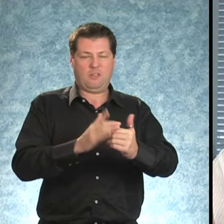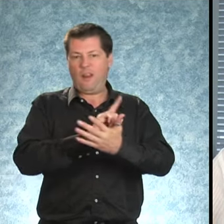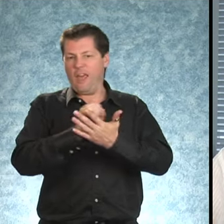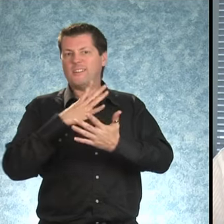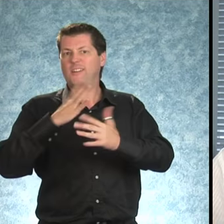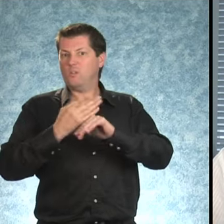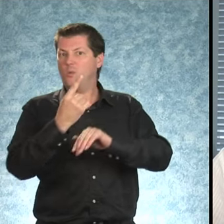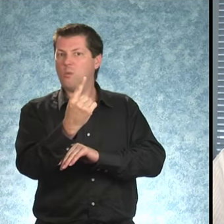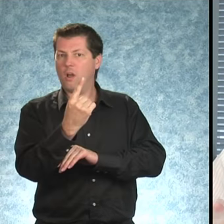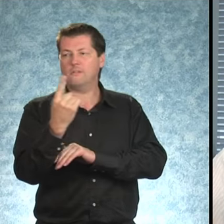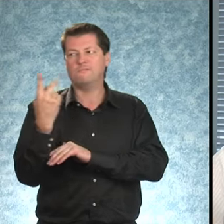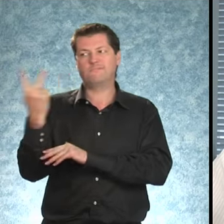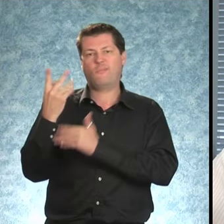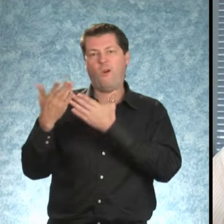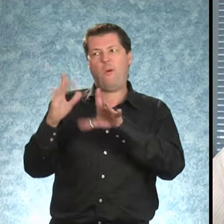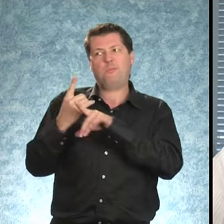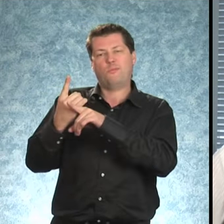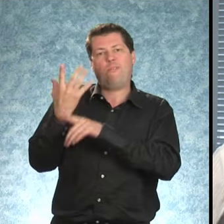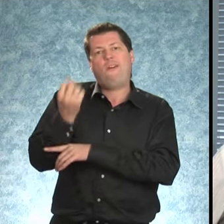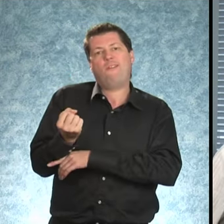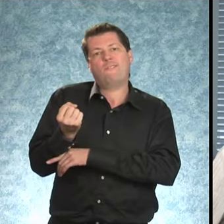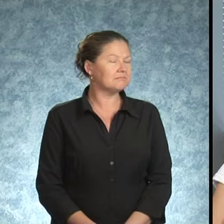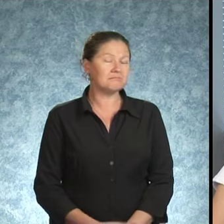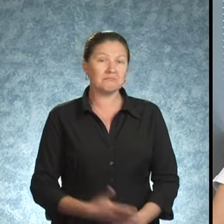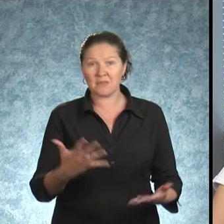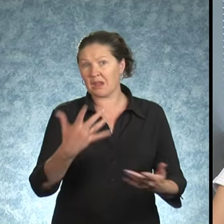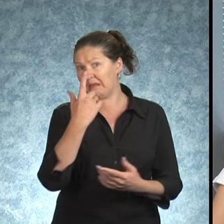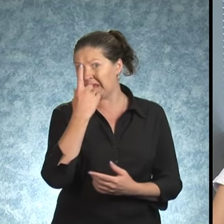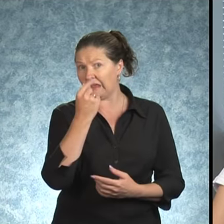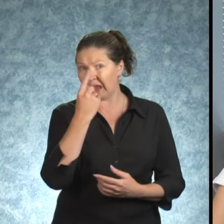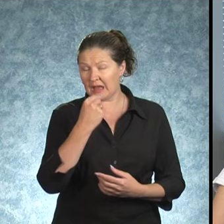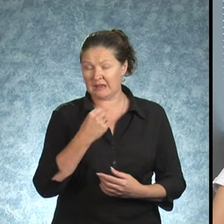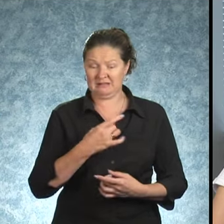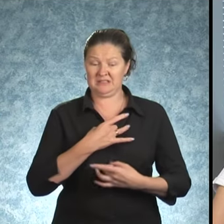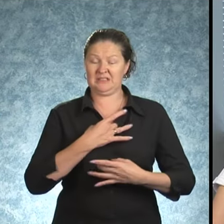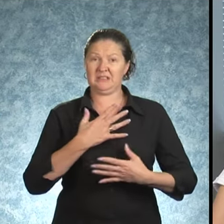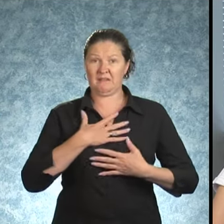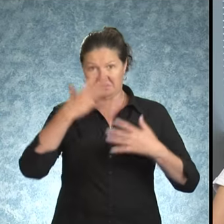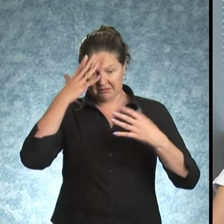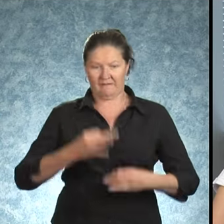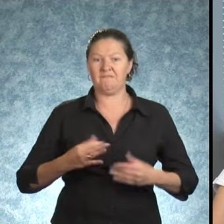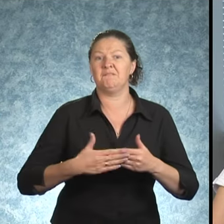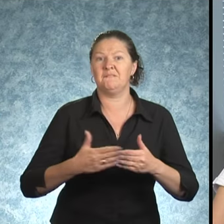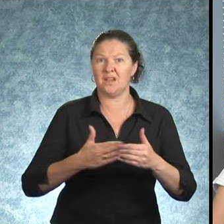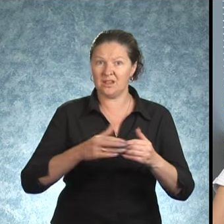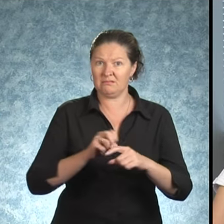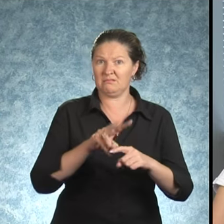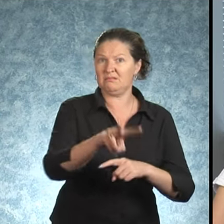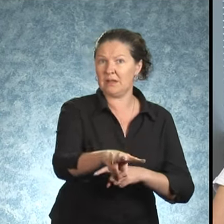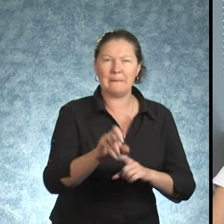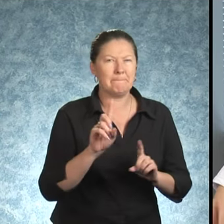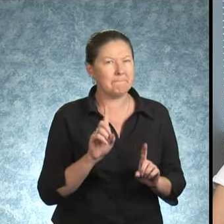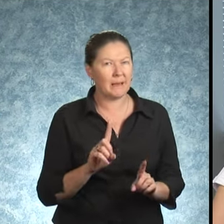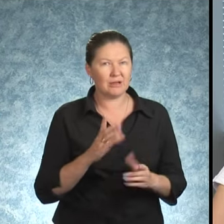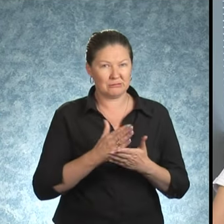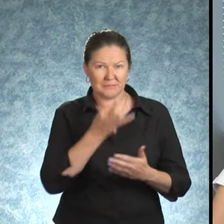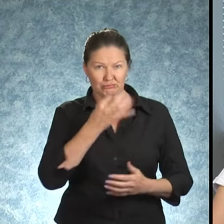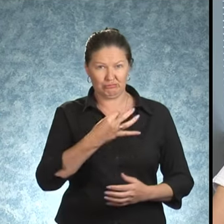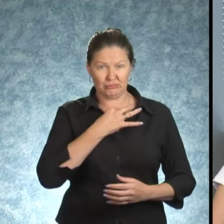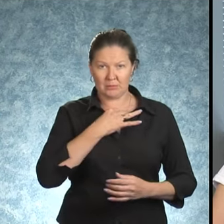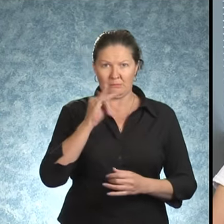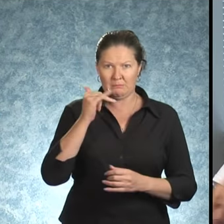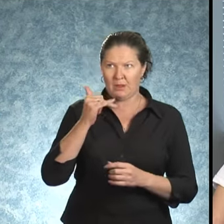and that later needs replacing, then you already have that avenue available to you. You can obviously take matters into your own hands, but that actually, you run the